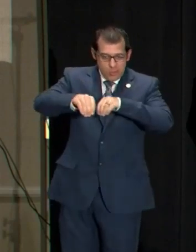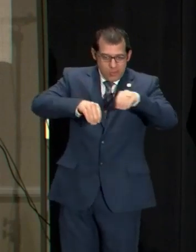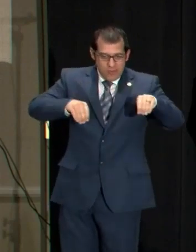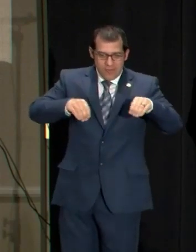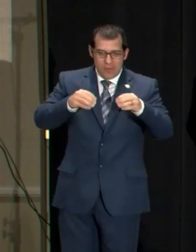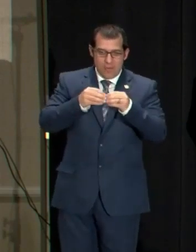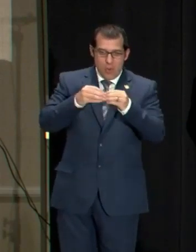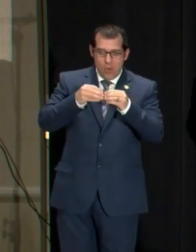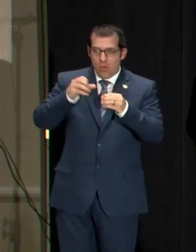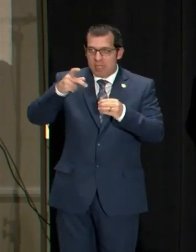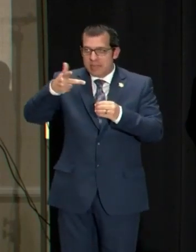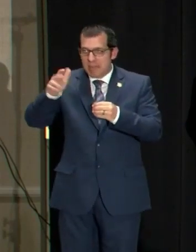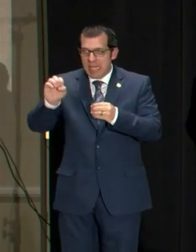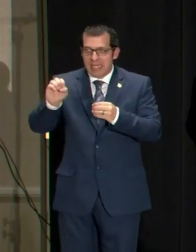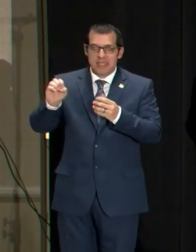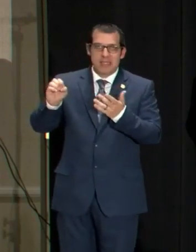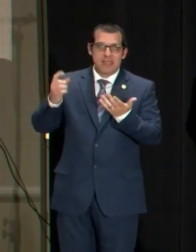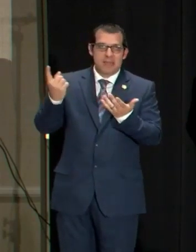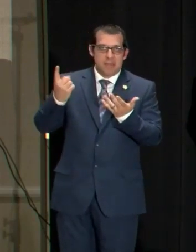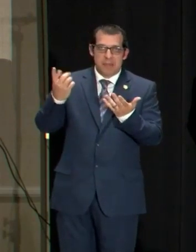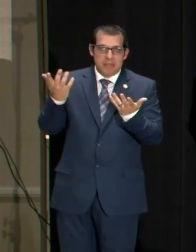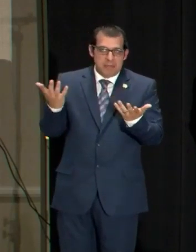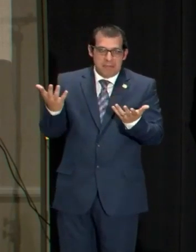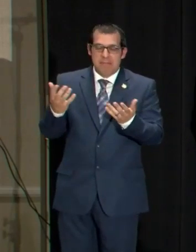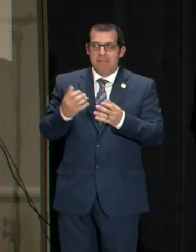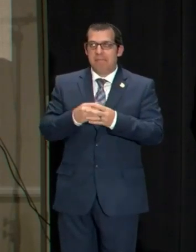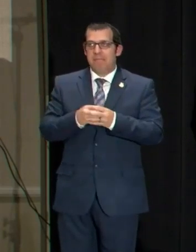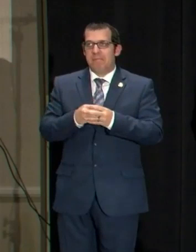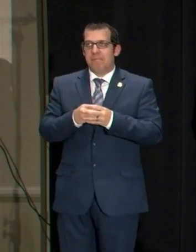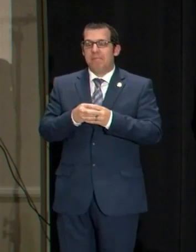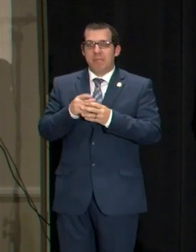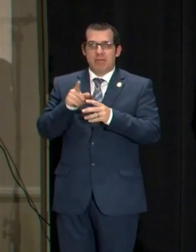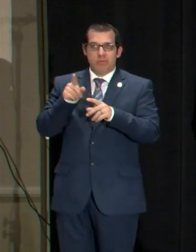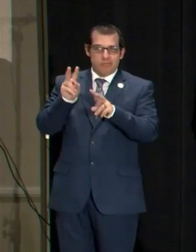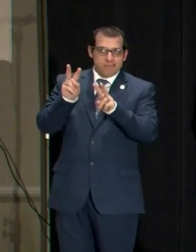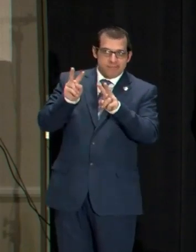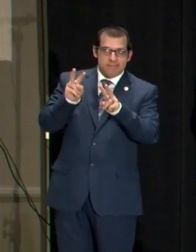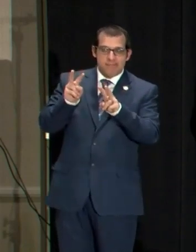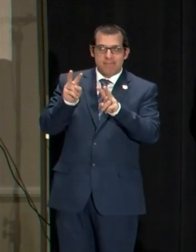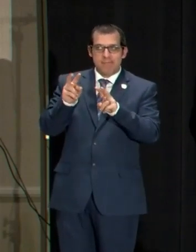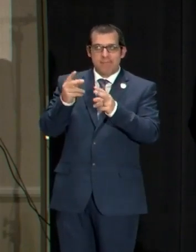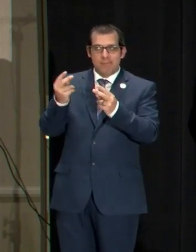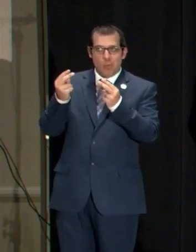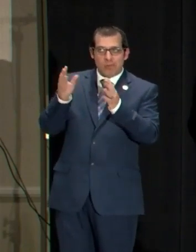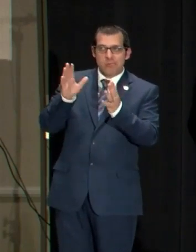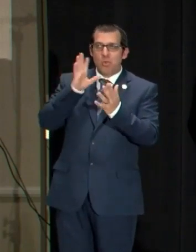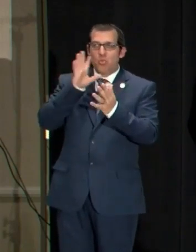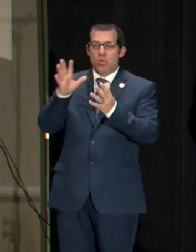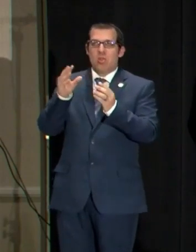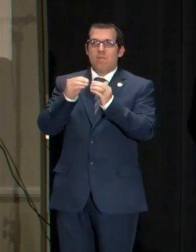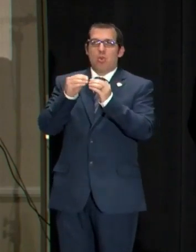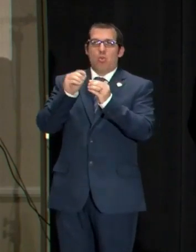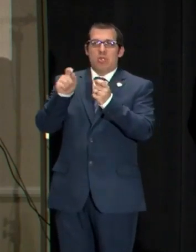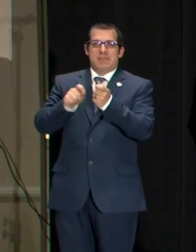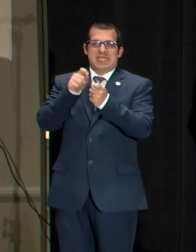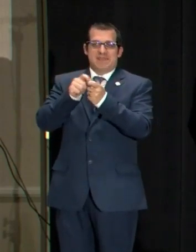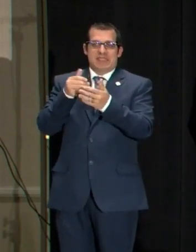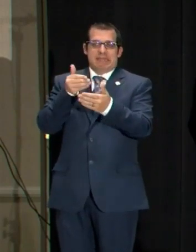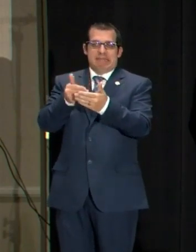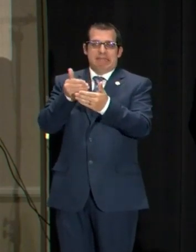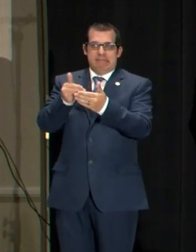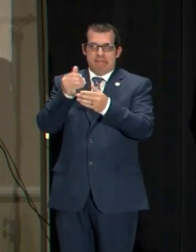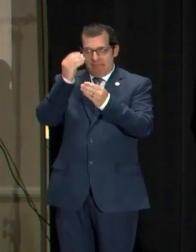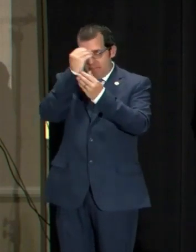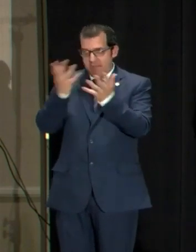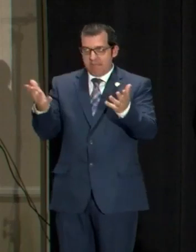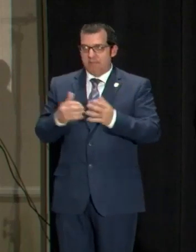more space. But stay tuned, and we'll hopefully have some more specifics in the near future.